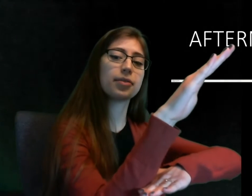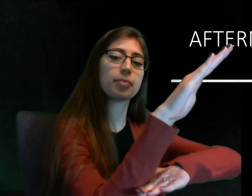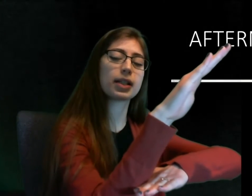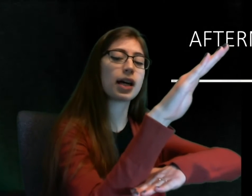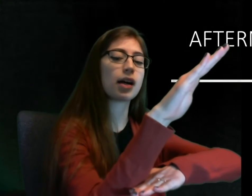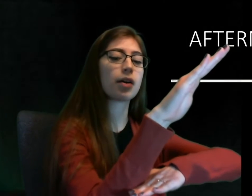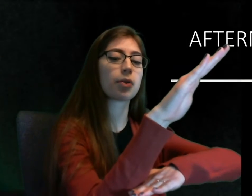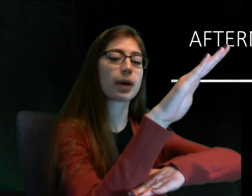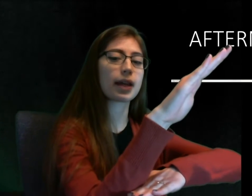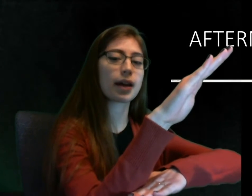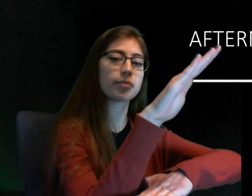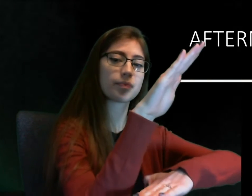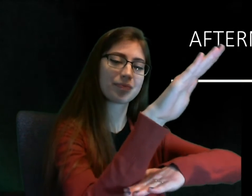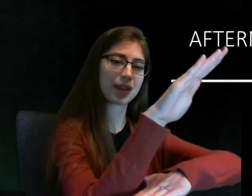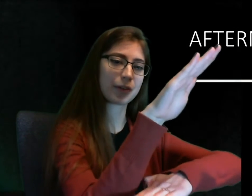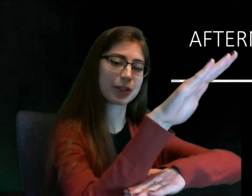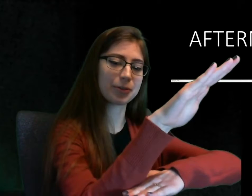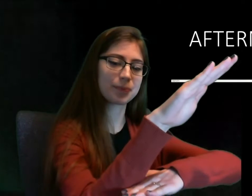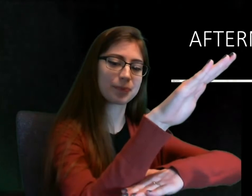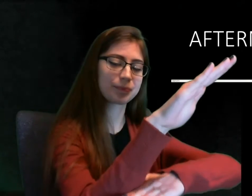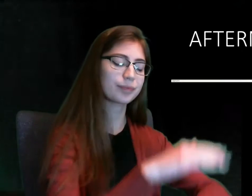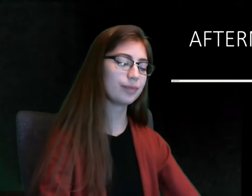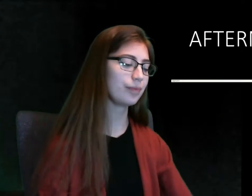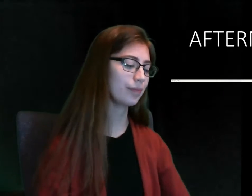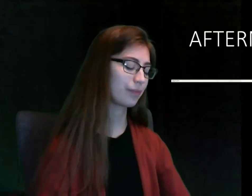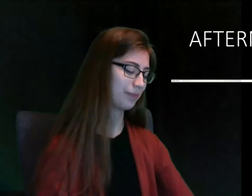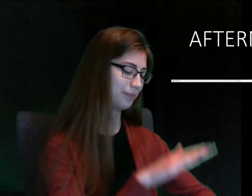but not all the way yet. Afternoon.